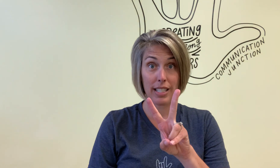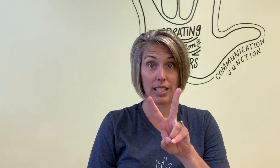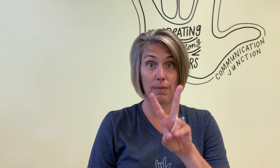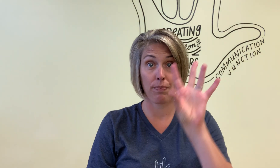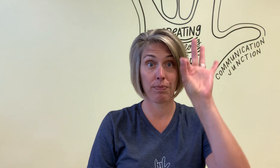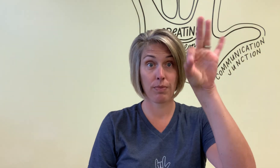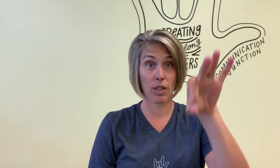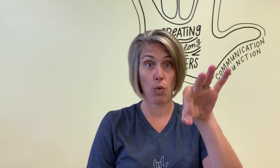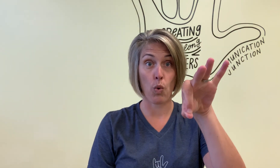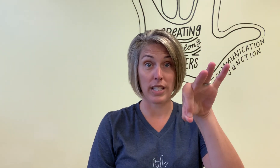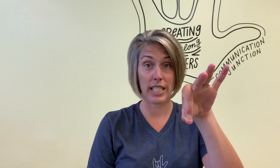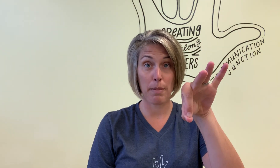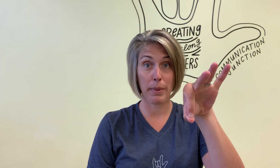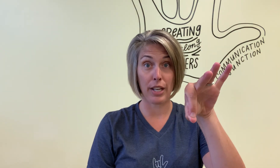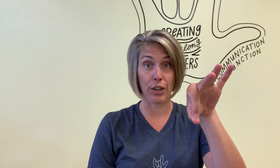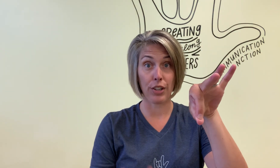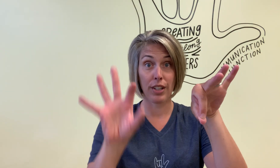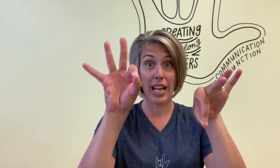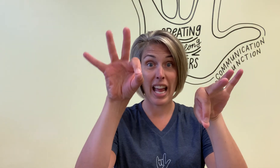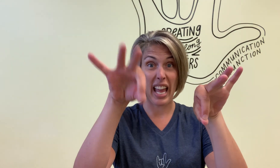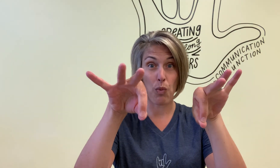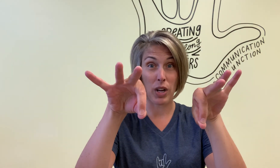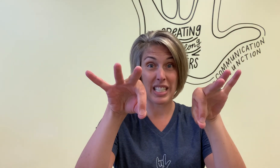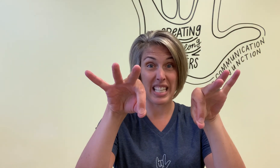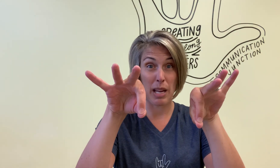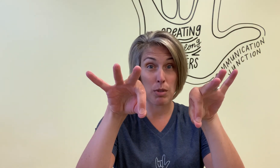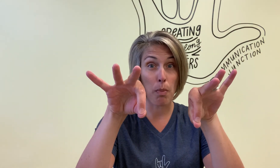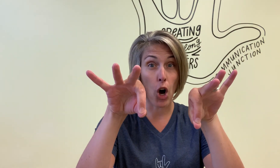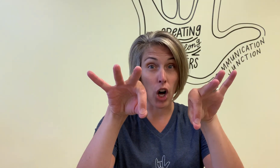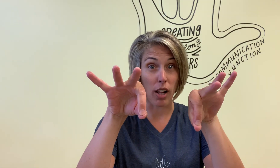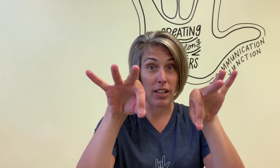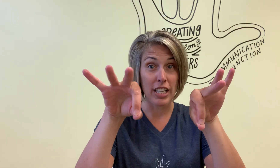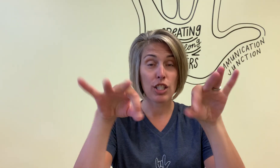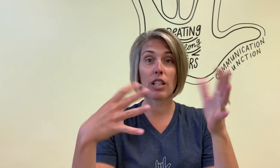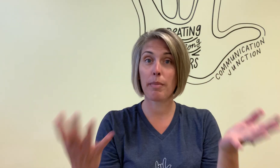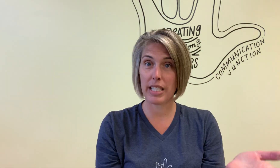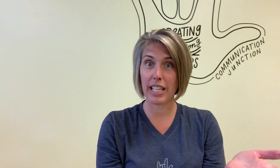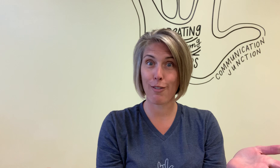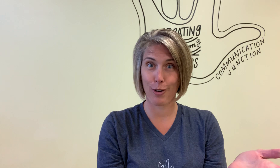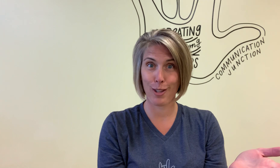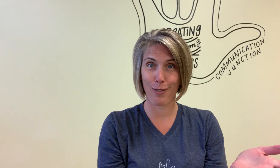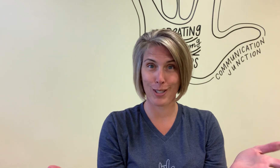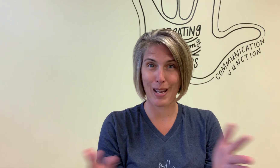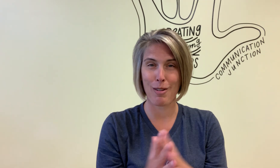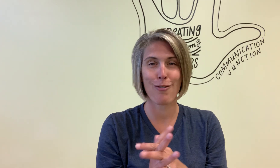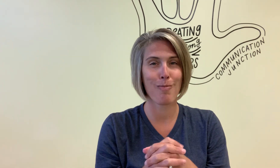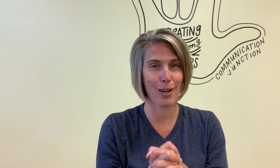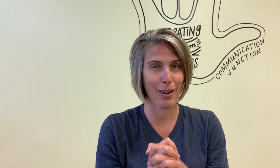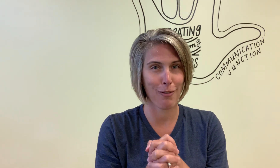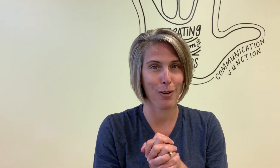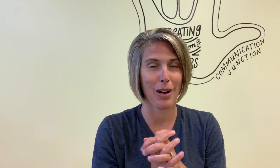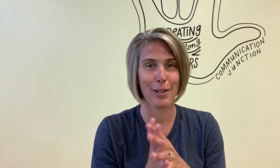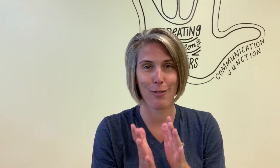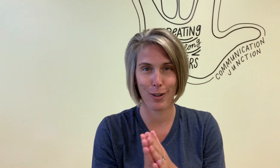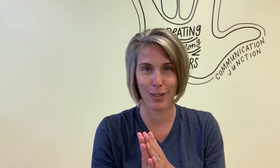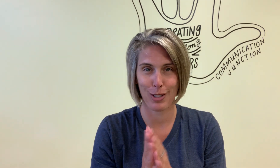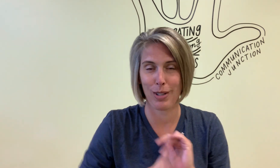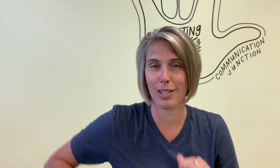flies. One's named Peter and one's named Paul. So let me sing it for you the first time. If you've been around for a while, you've heard this one. It's one of